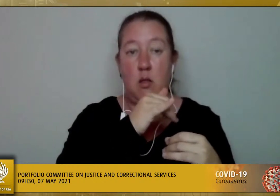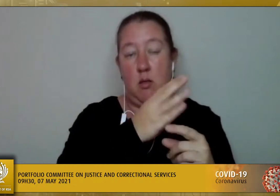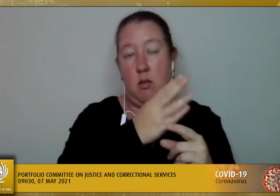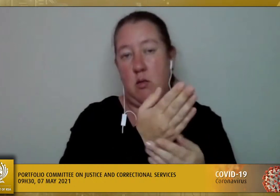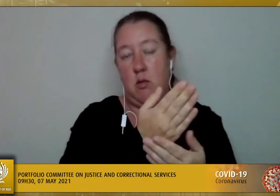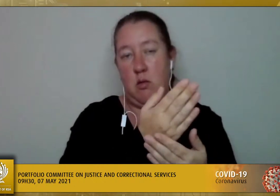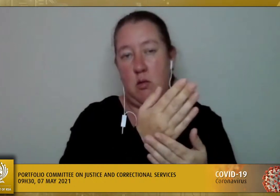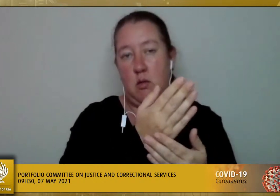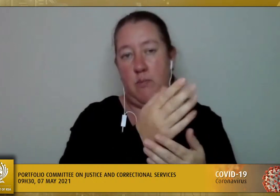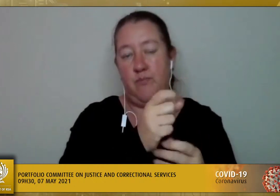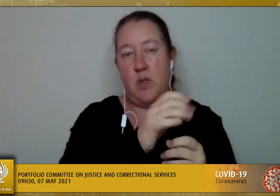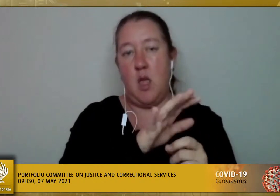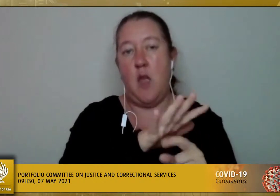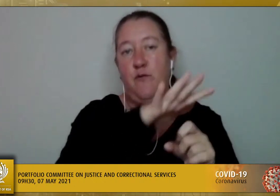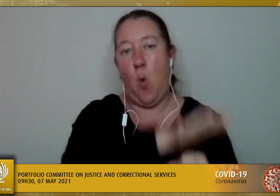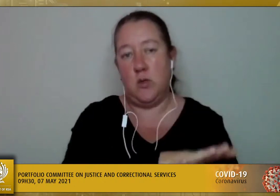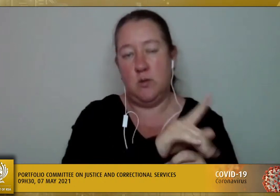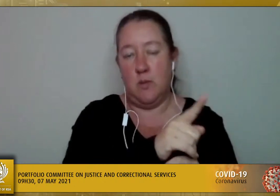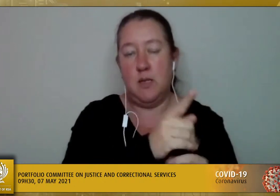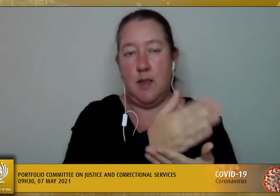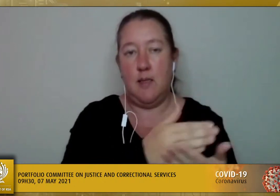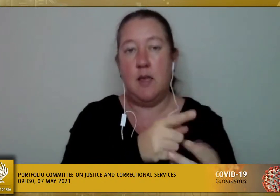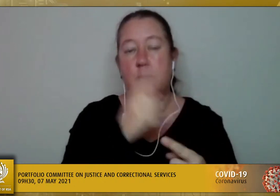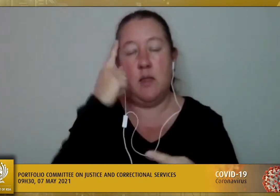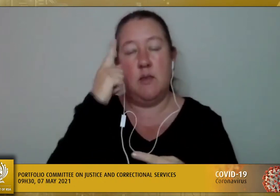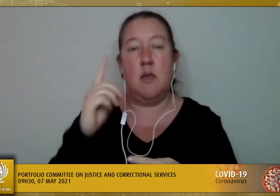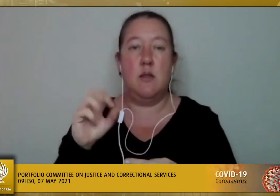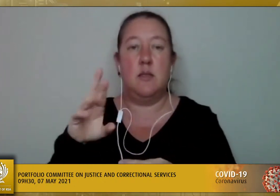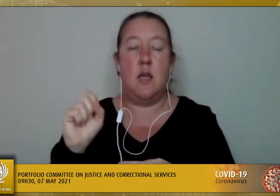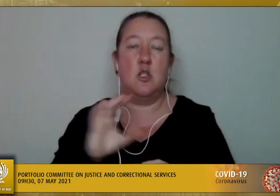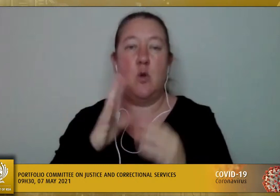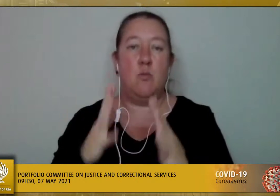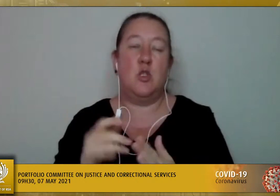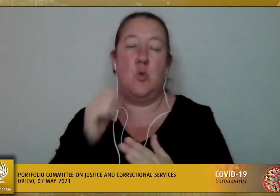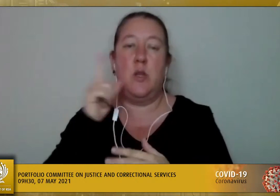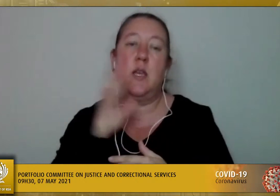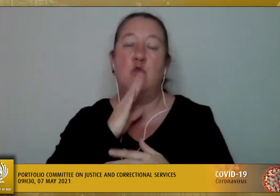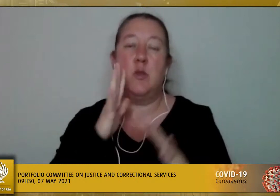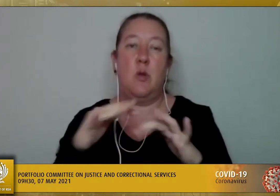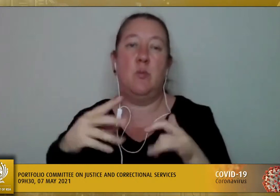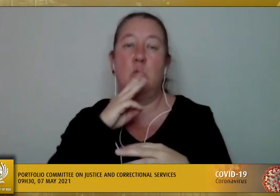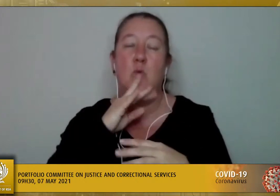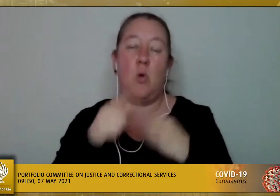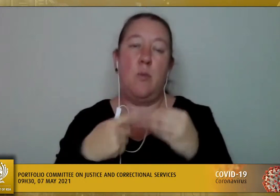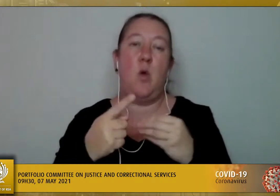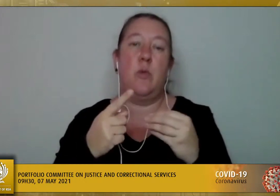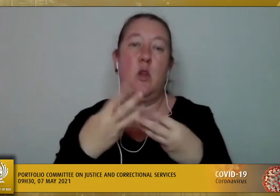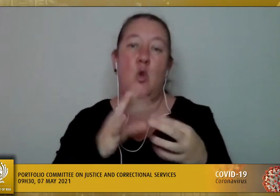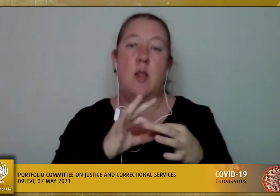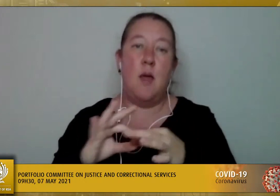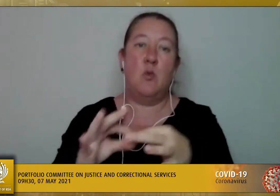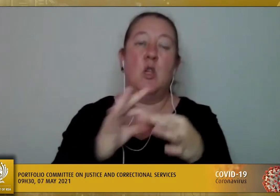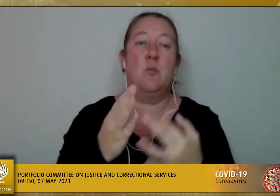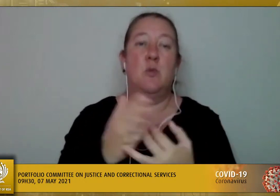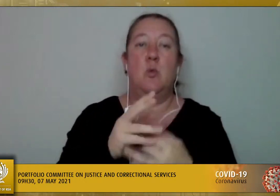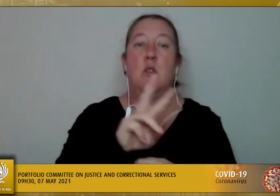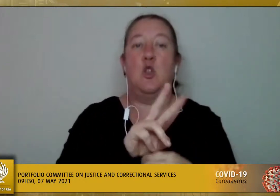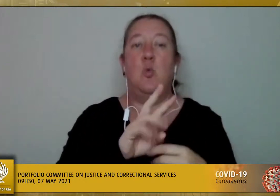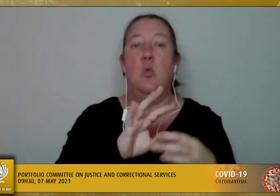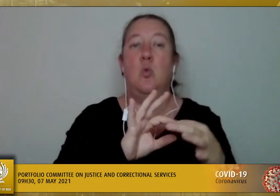and um the SARS commission I think when he addressed Parliament talked about the collaboration and between the two